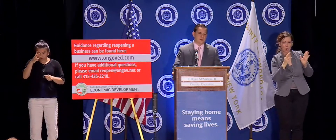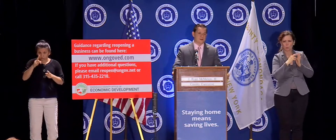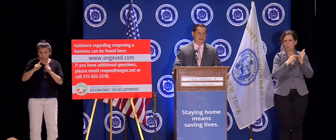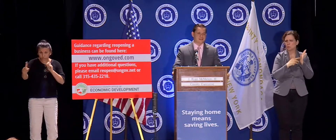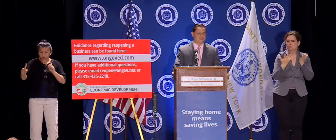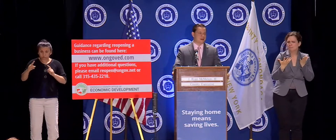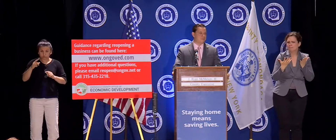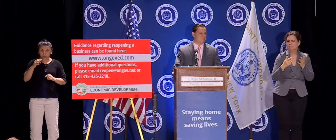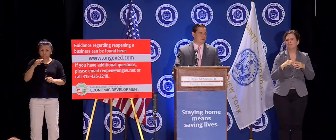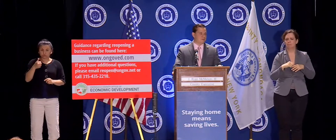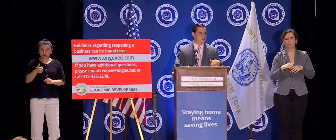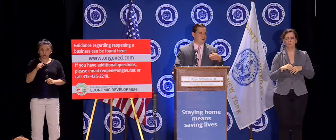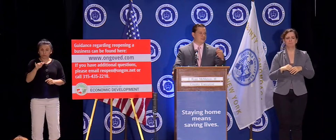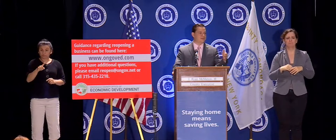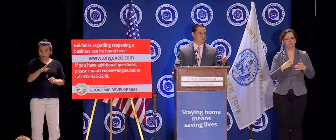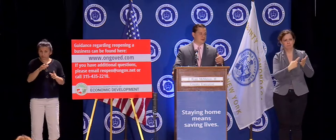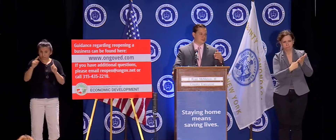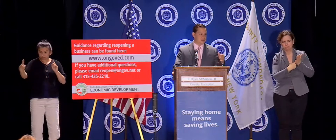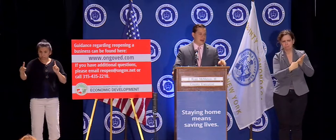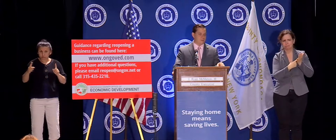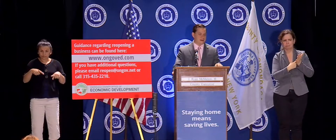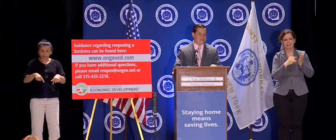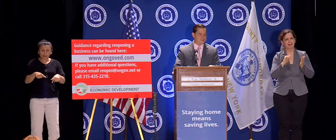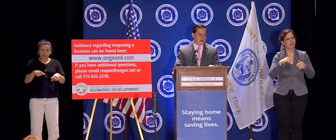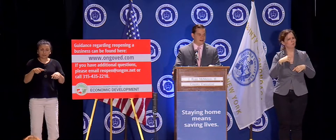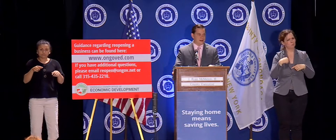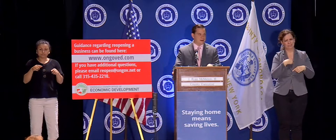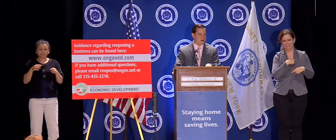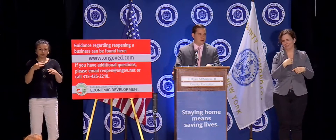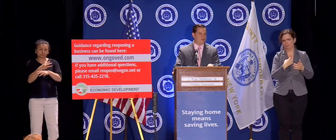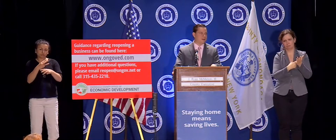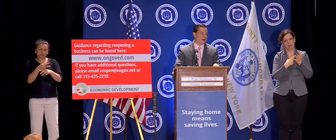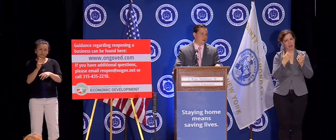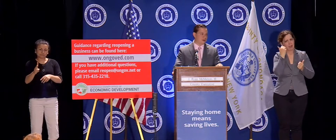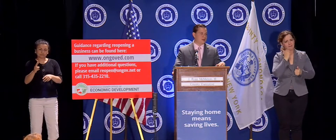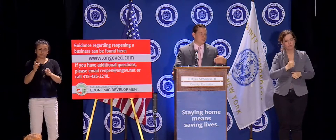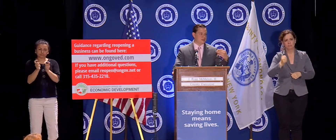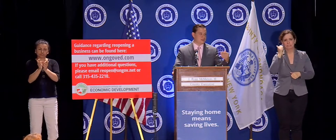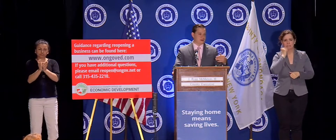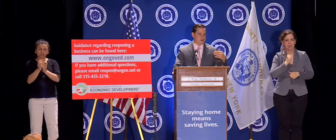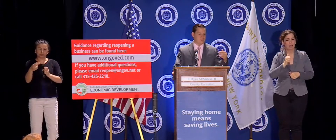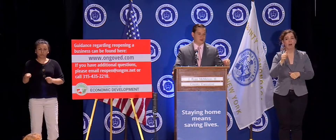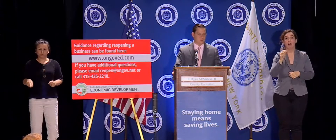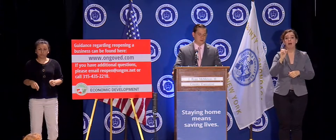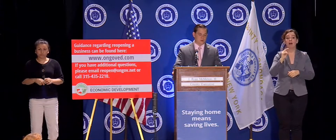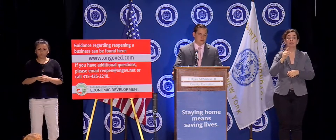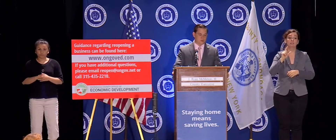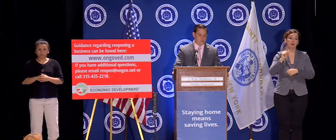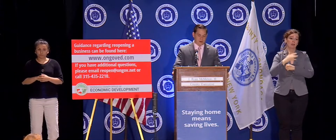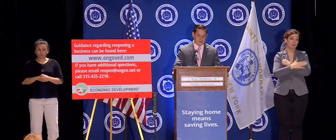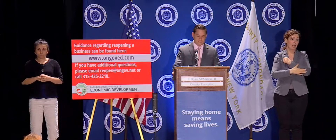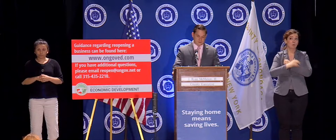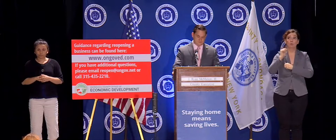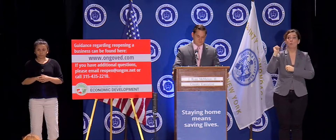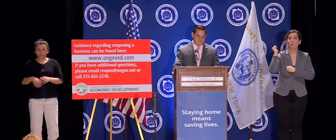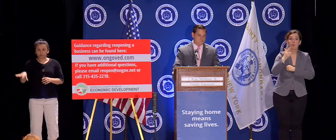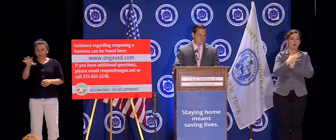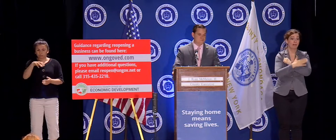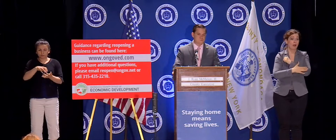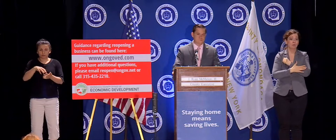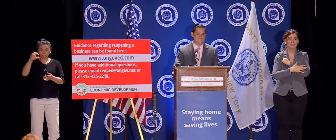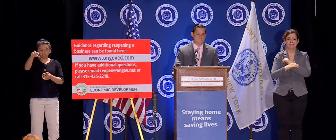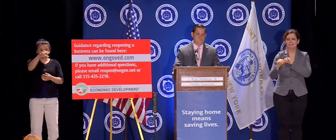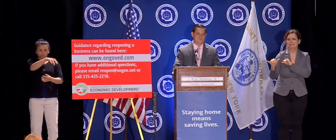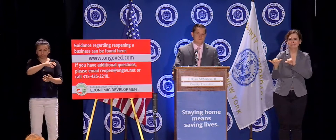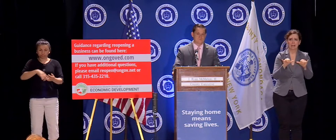so those are the types of things that happen, not just in Onondaga County, but every county, is they're hearing and we're learning through this process. How